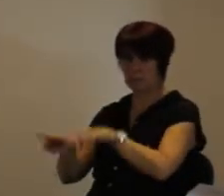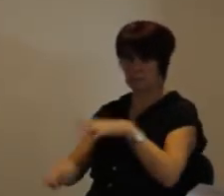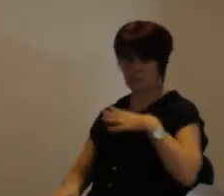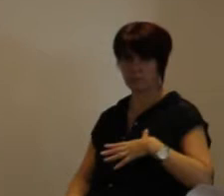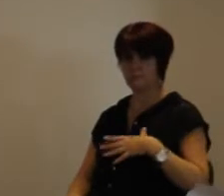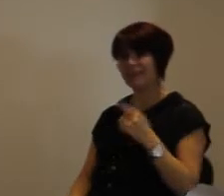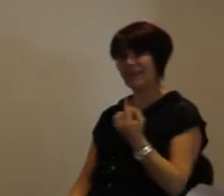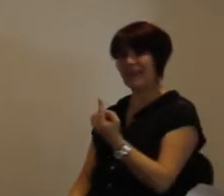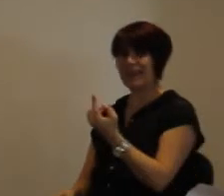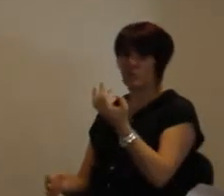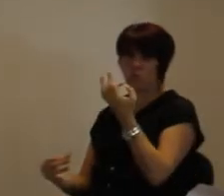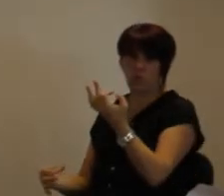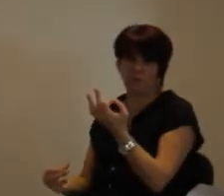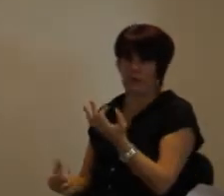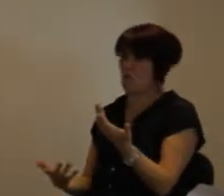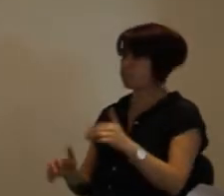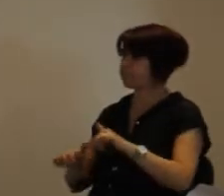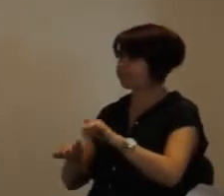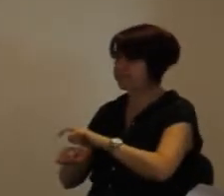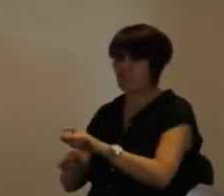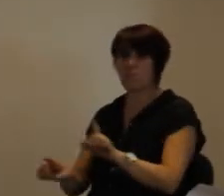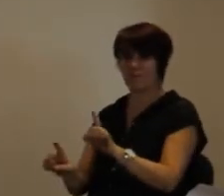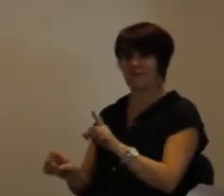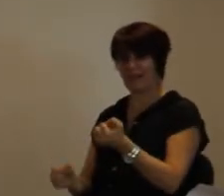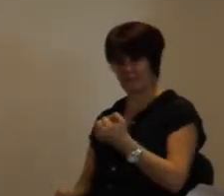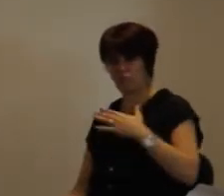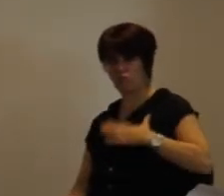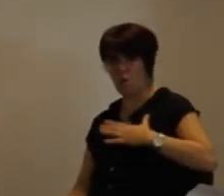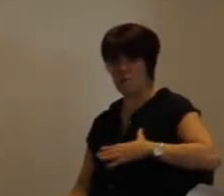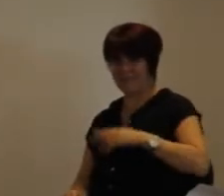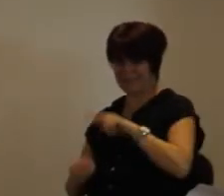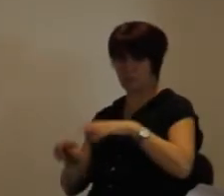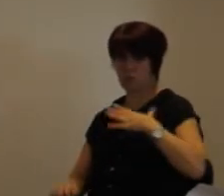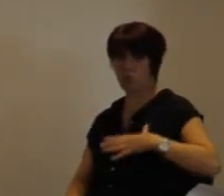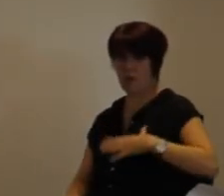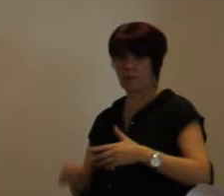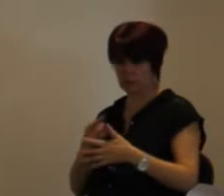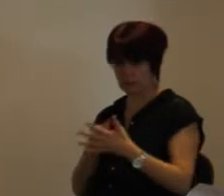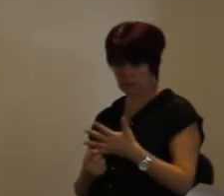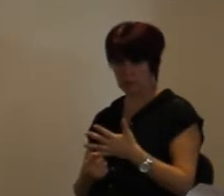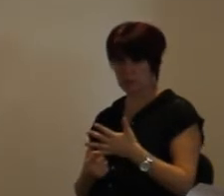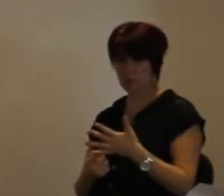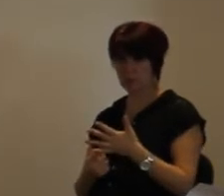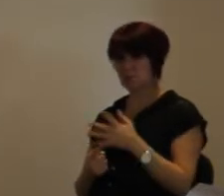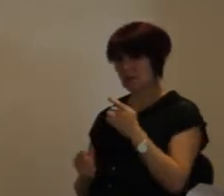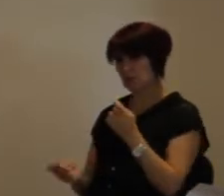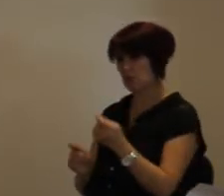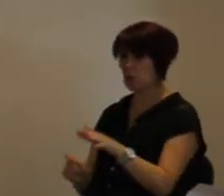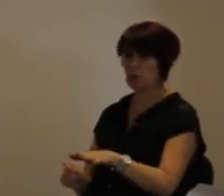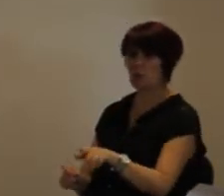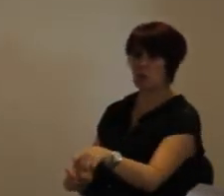Each qualification, or if it's an endorsed course, will have requirements, particular assessment requirements. We do not change